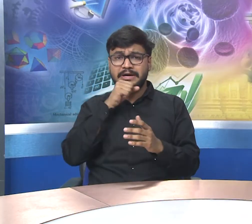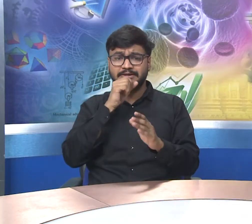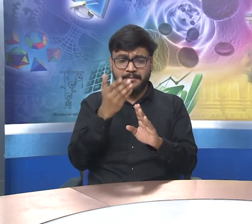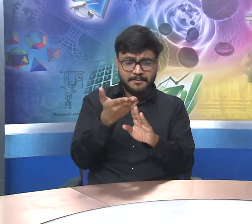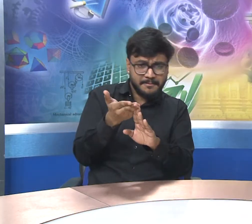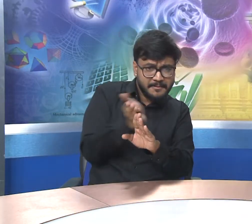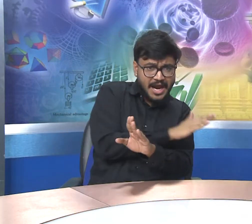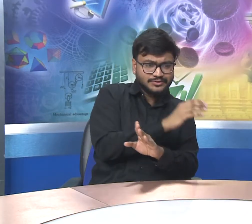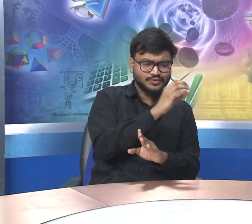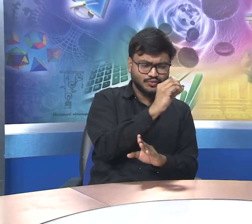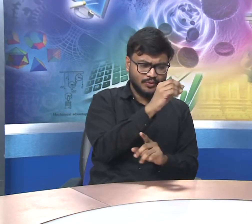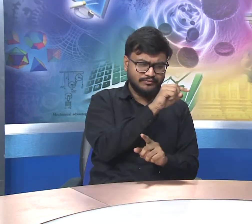the birth.